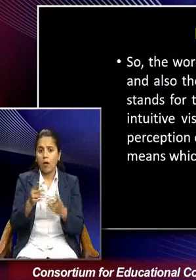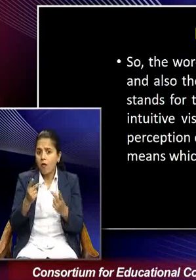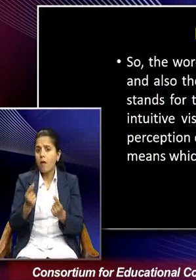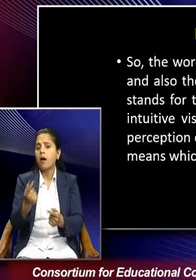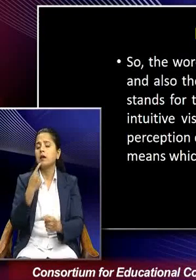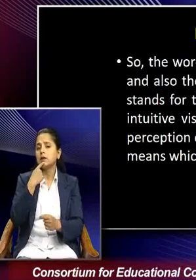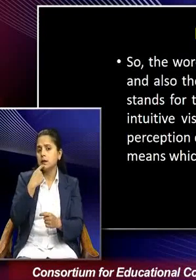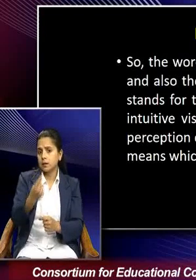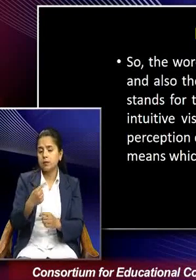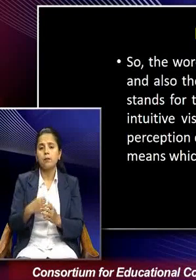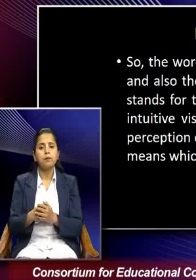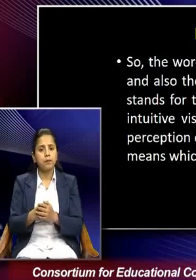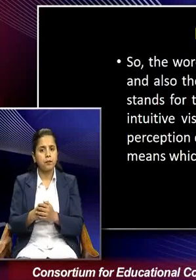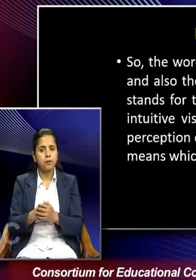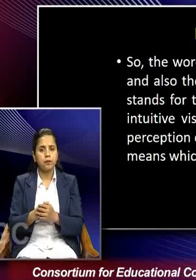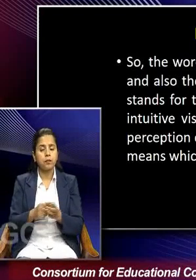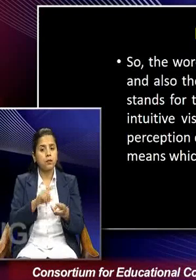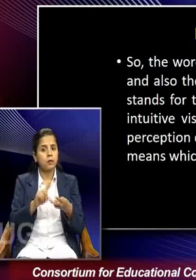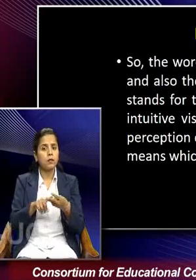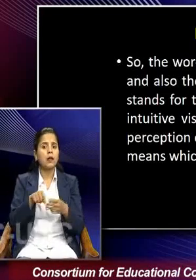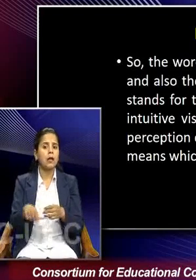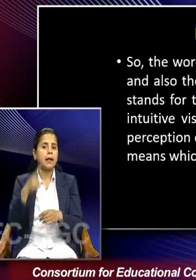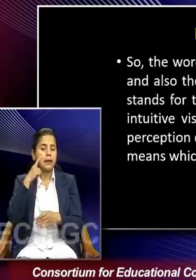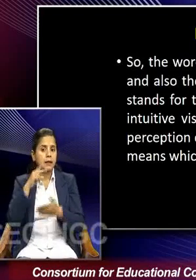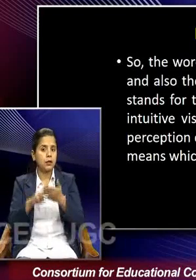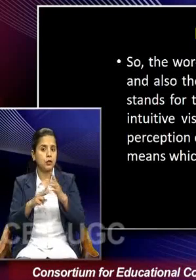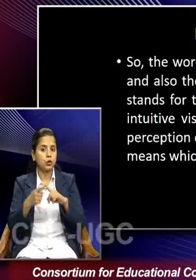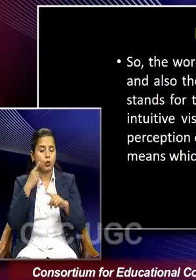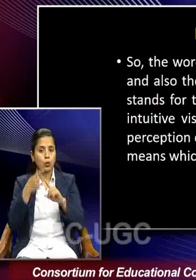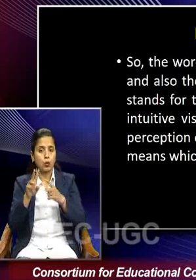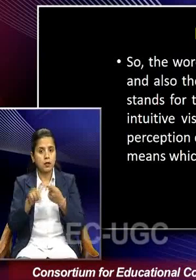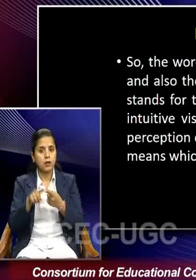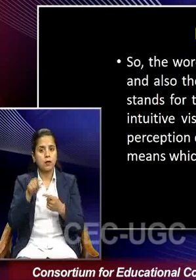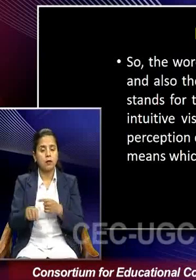immediate and intuitive vision of reality,